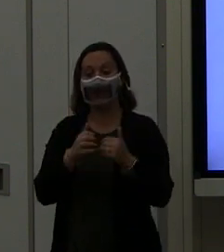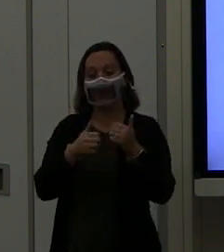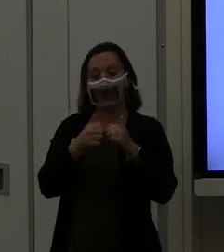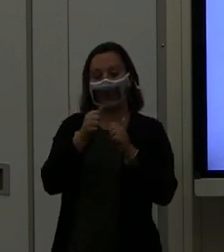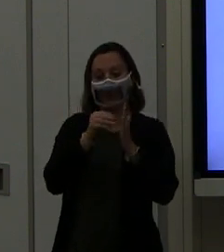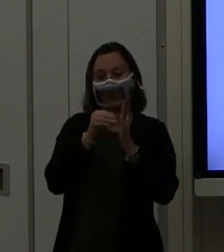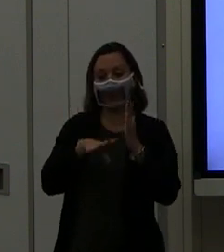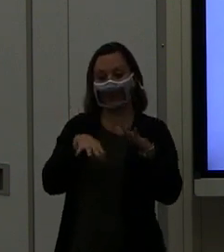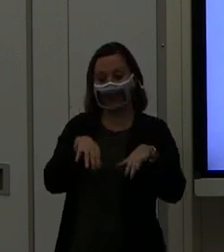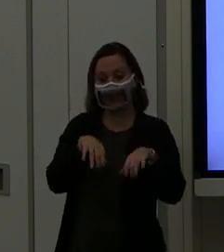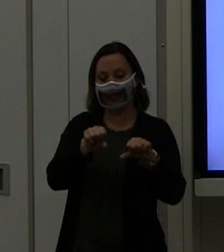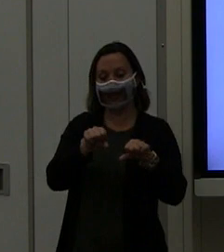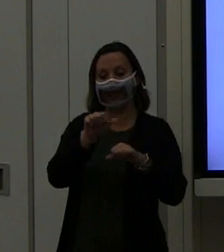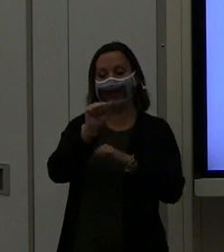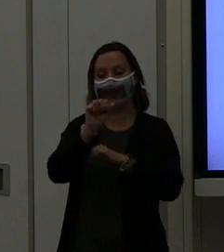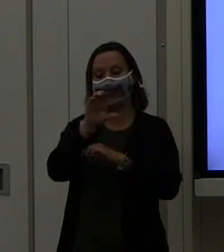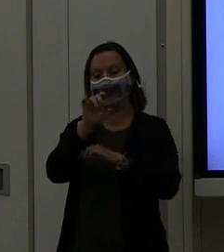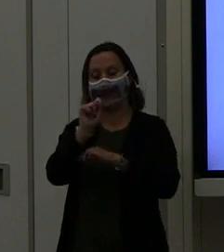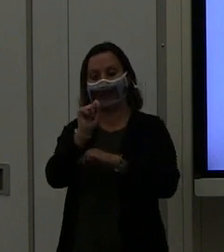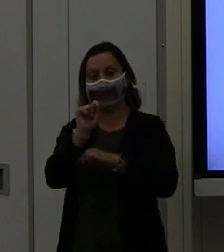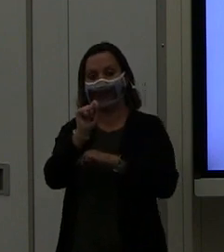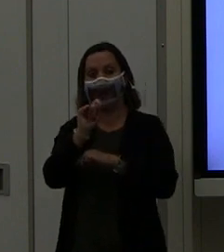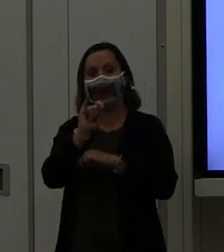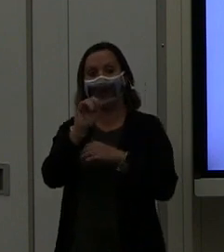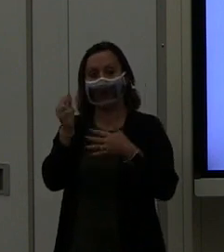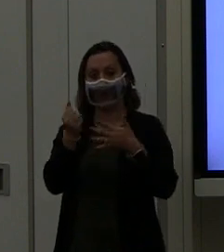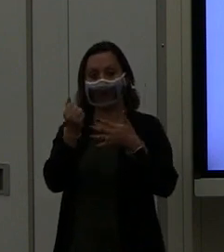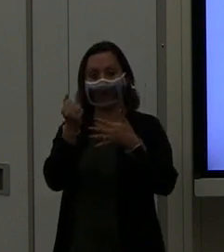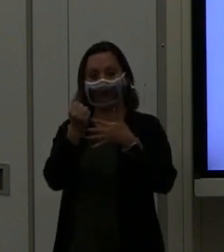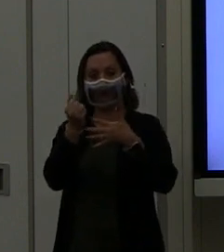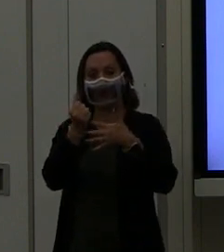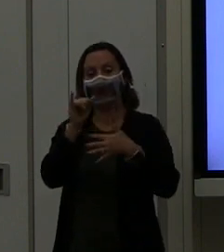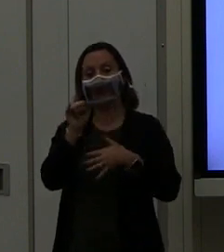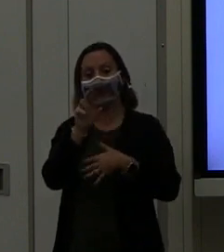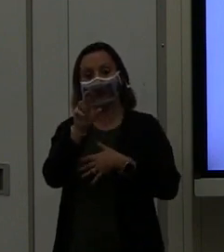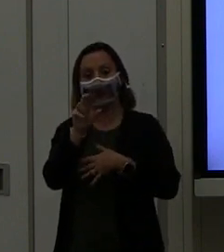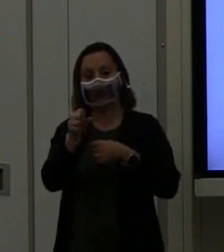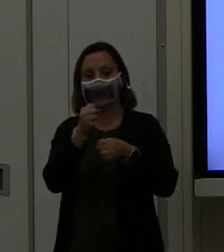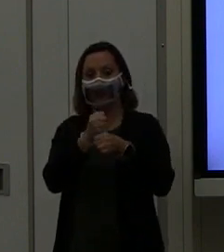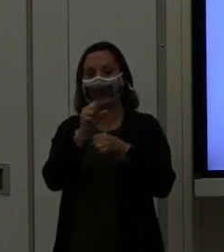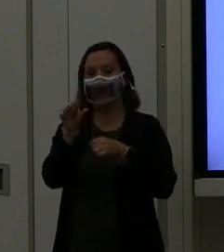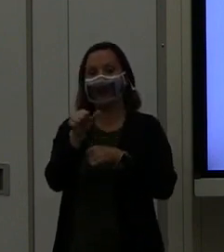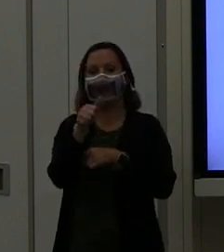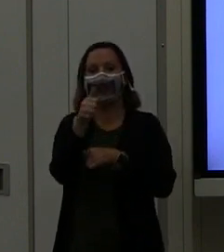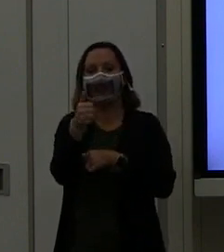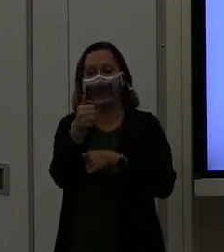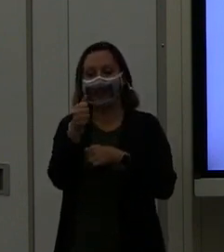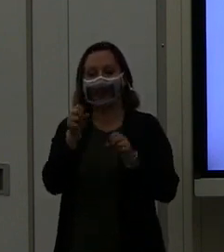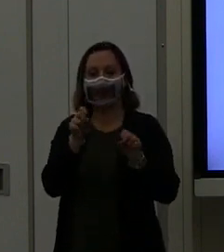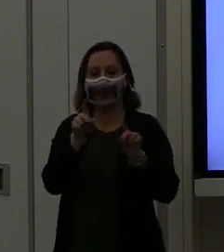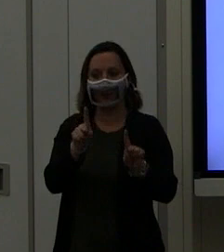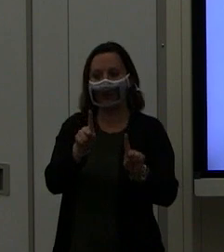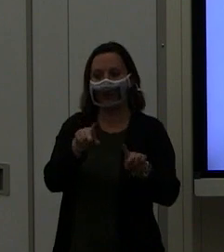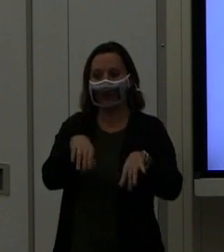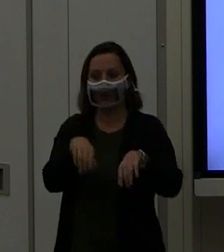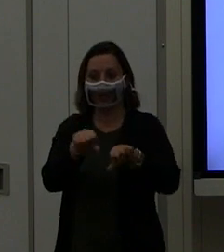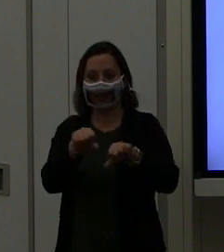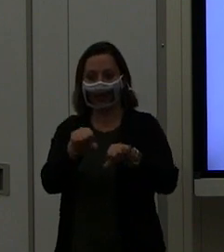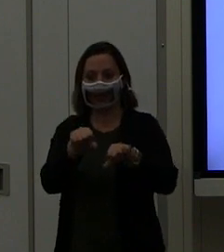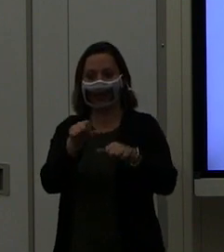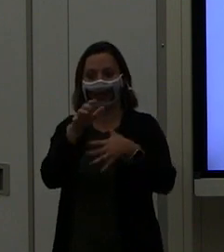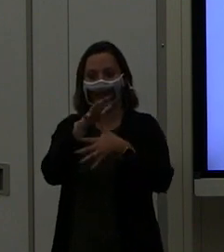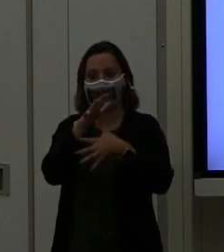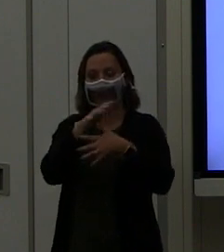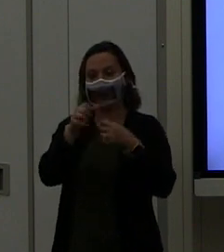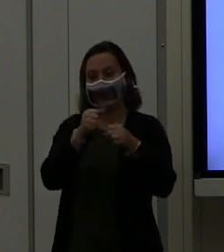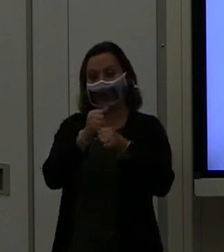year, and so any opportunity to take the ACT their senior year, specifically in the spring, was probably limited, and